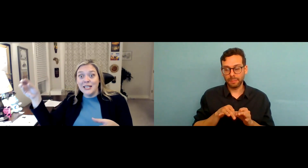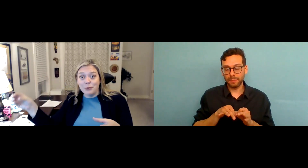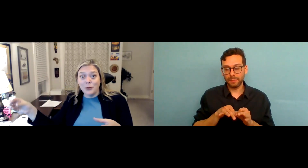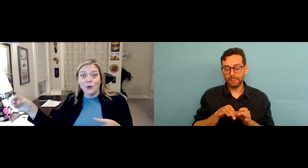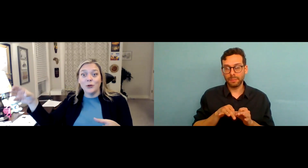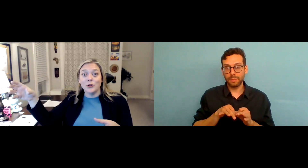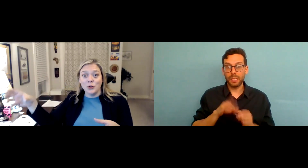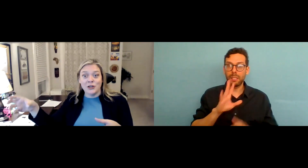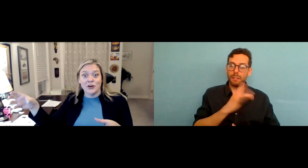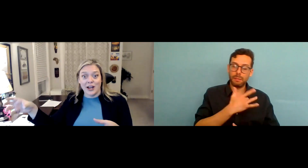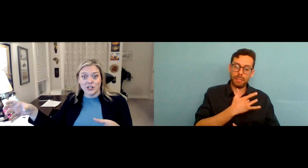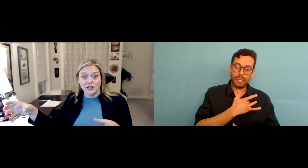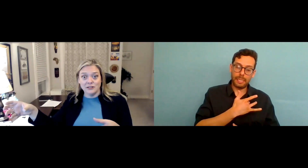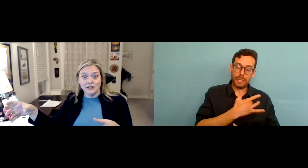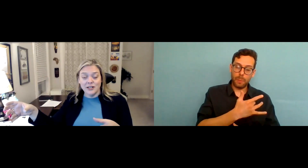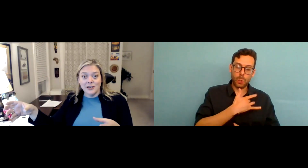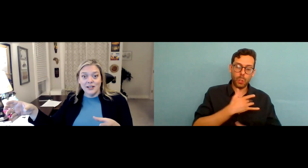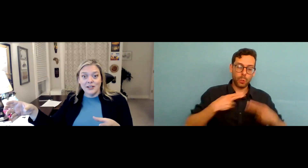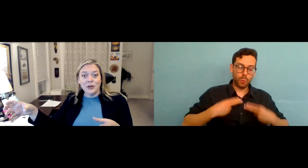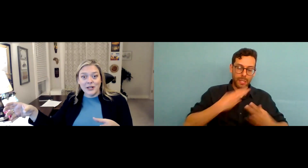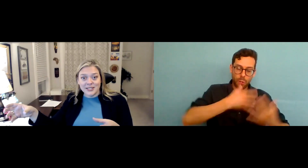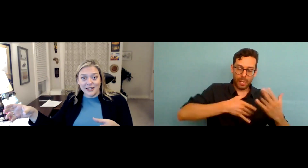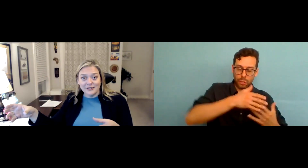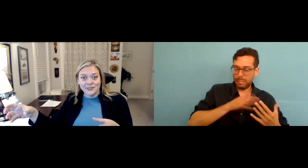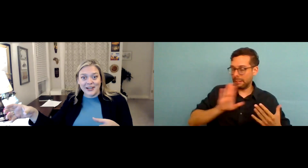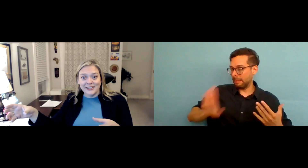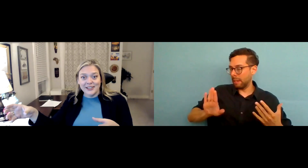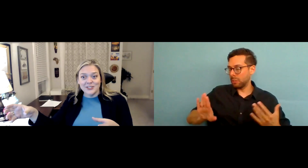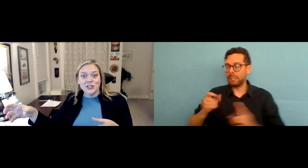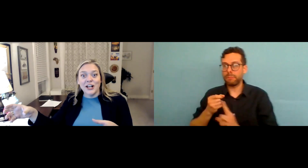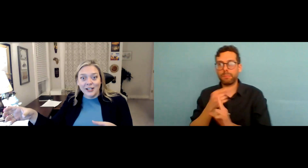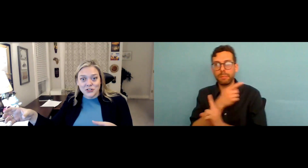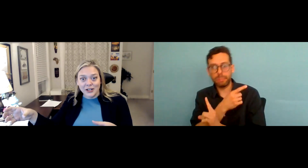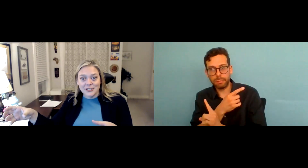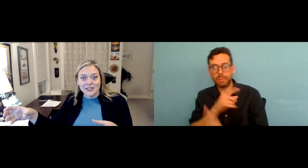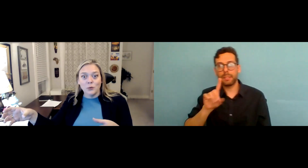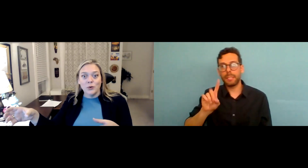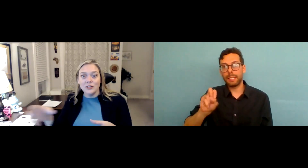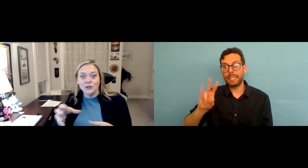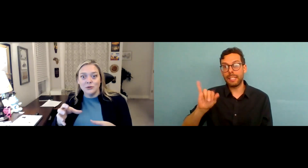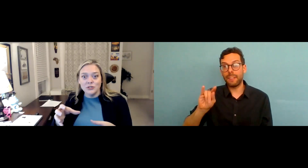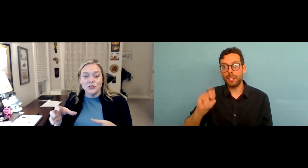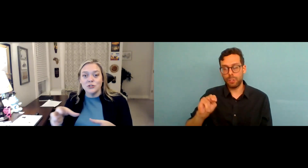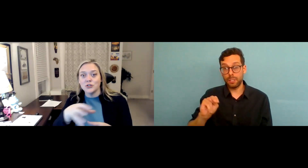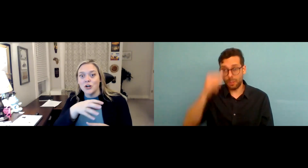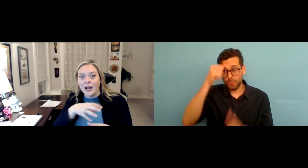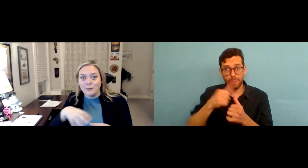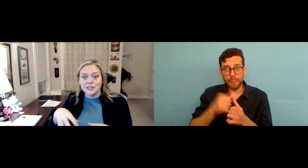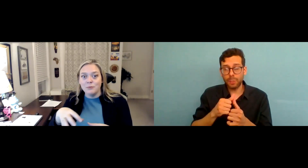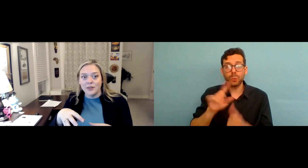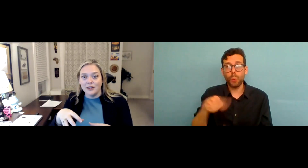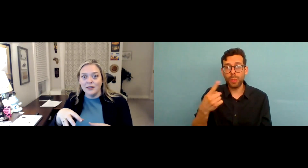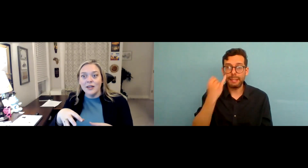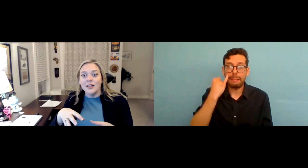the typical human interaction. Now, hear what I said, right? This is a construct that we use to